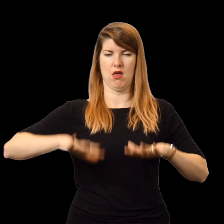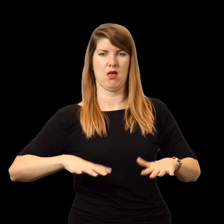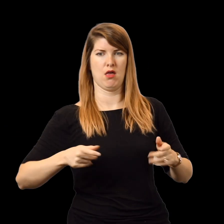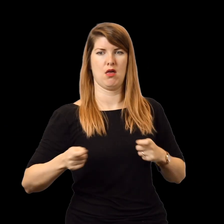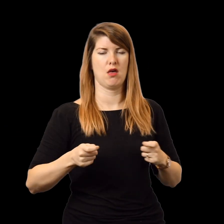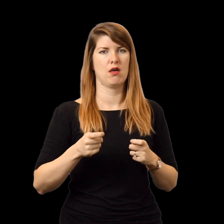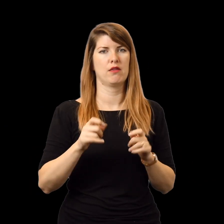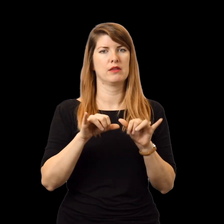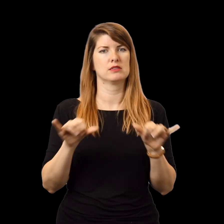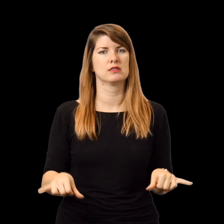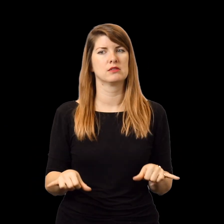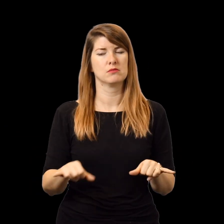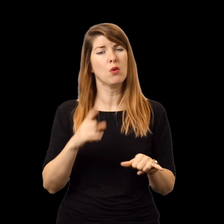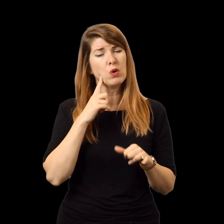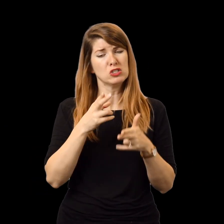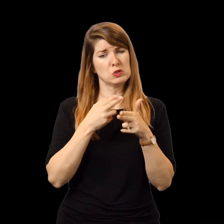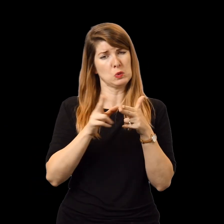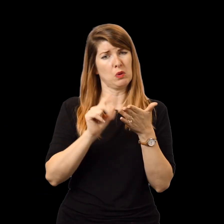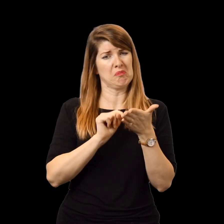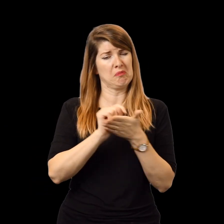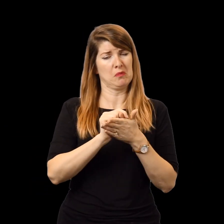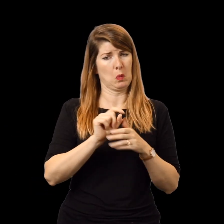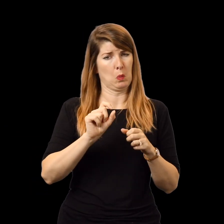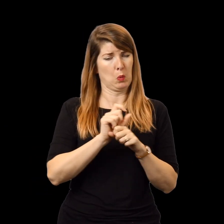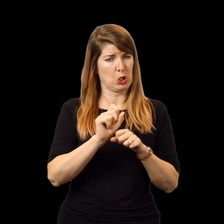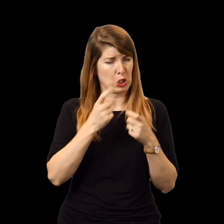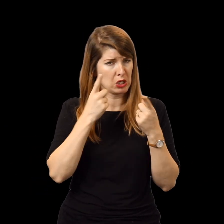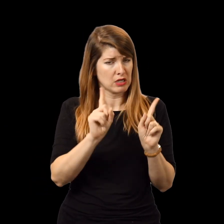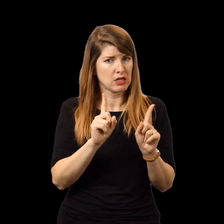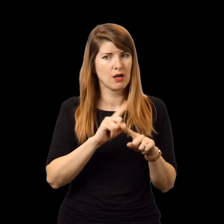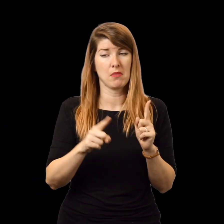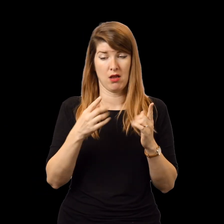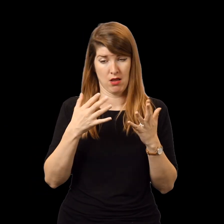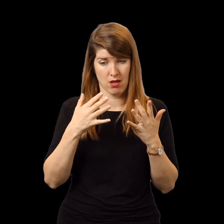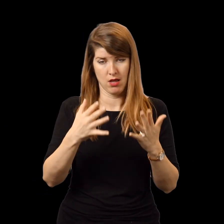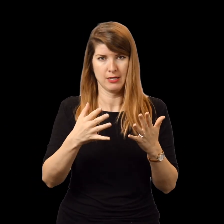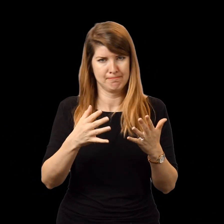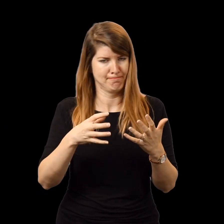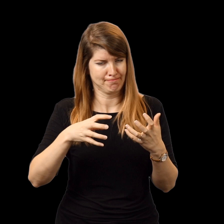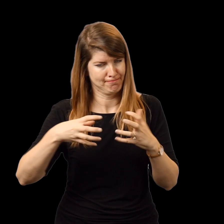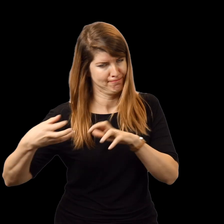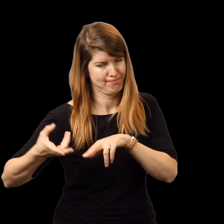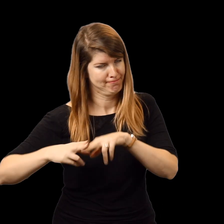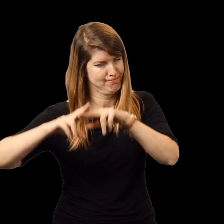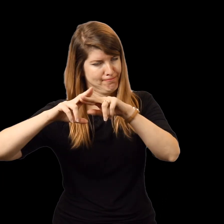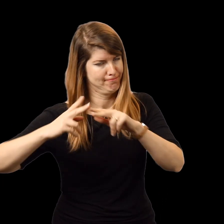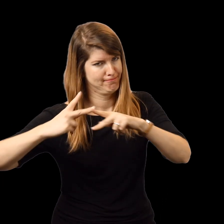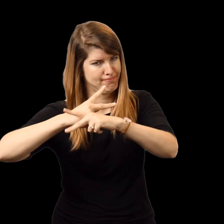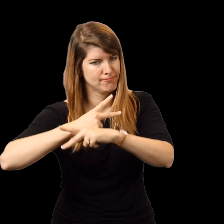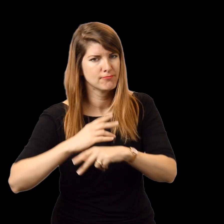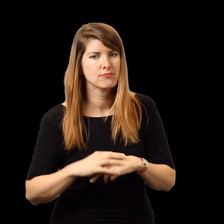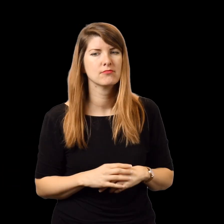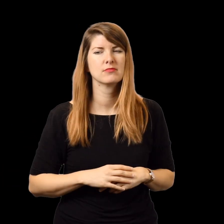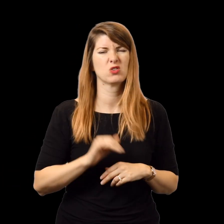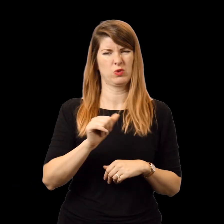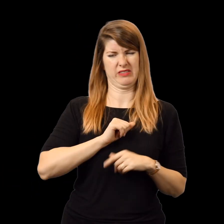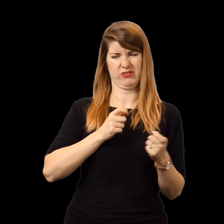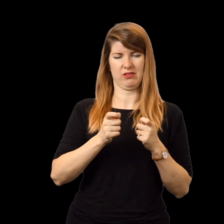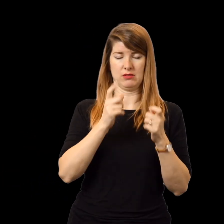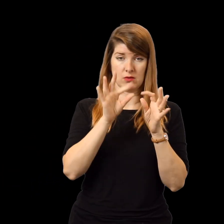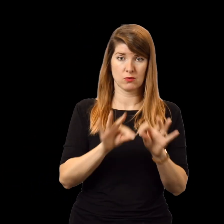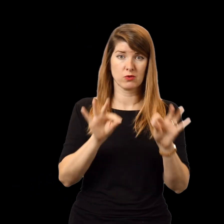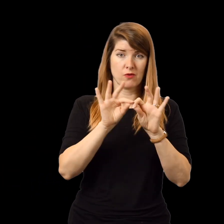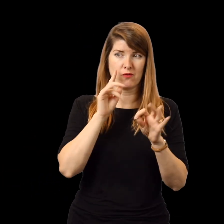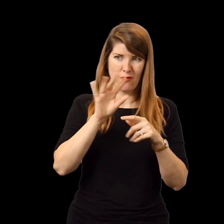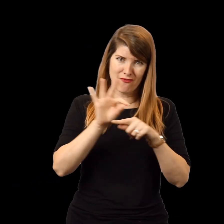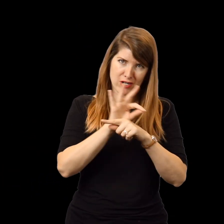short time, but over time they cause more difficulties. So the ability to regulate our nervous system is critical to our functioning